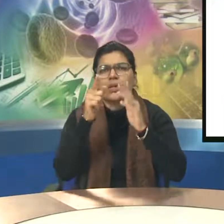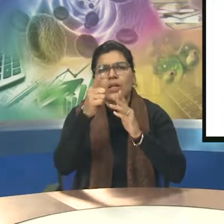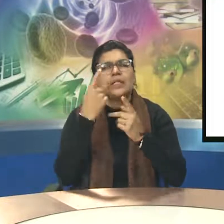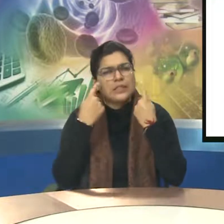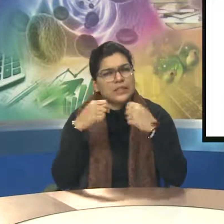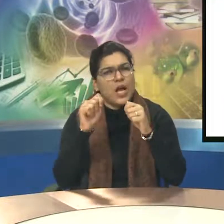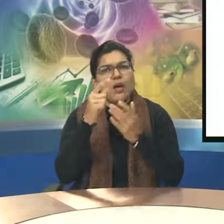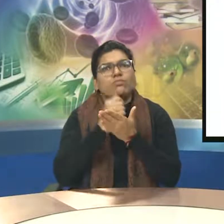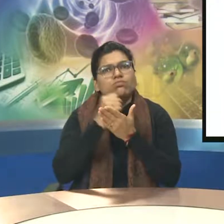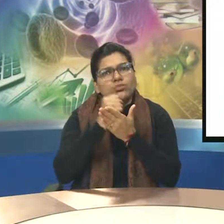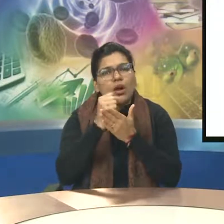ensure that.